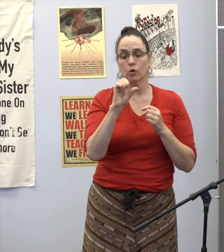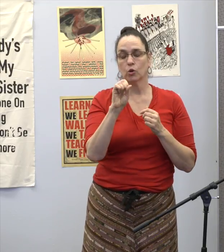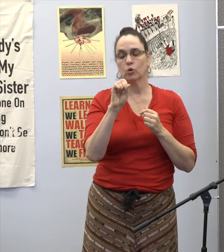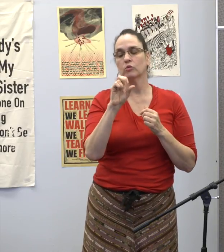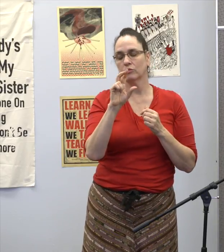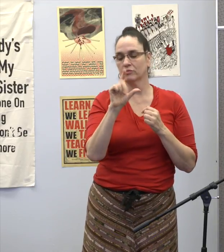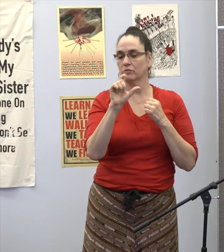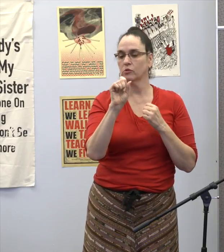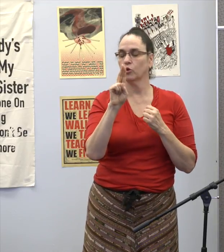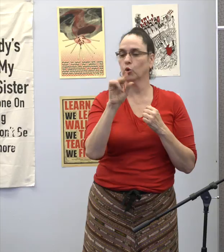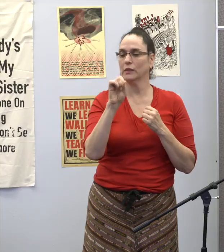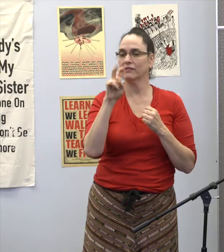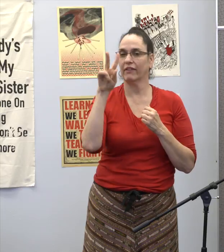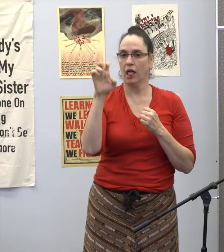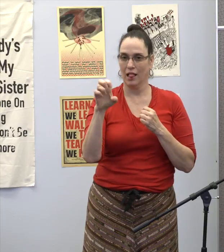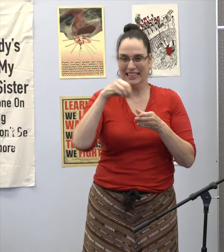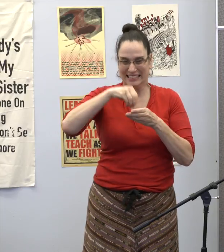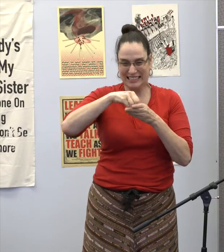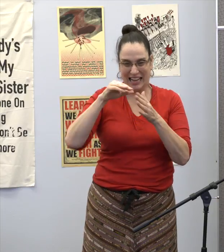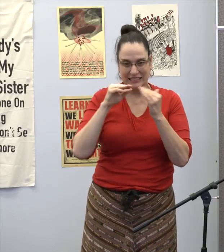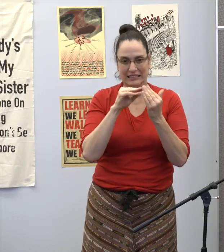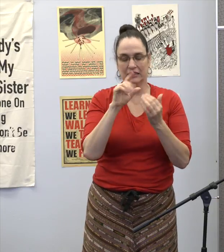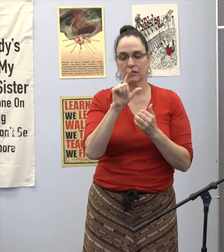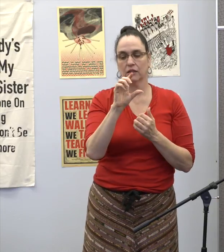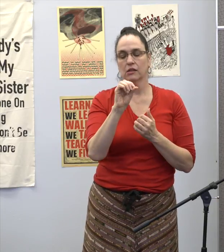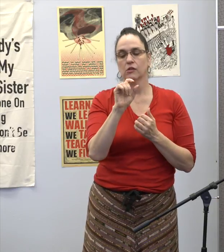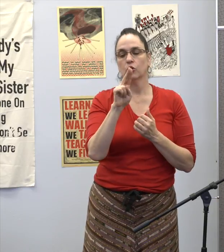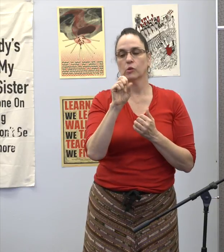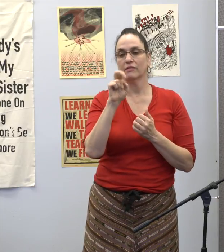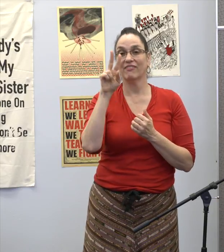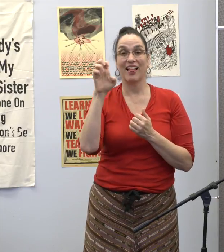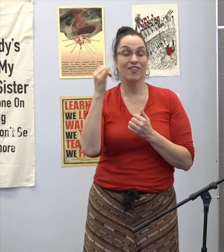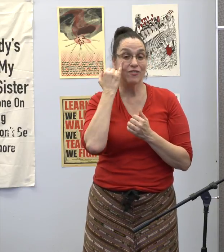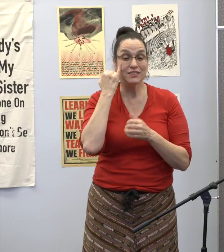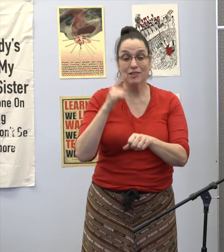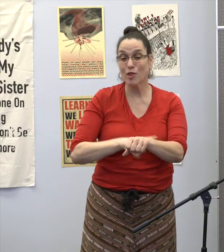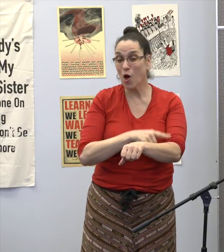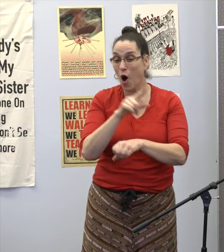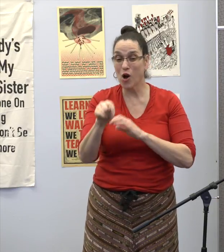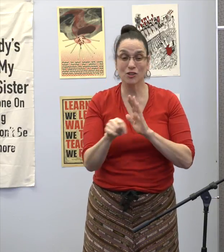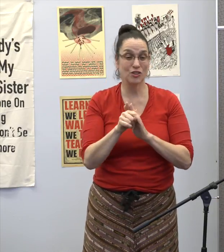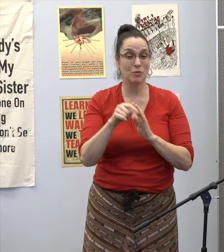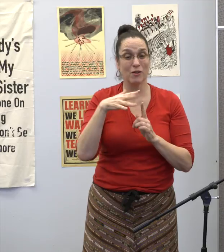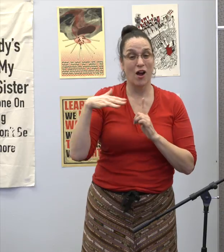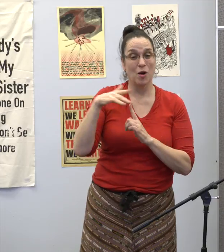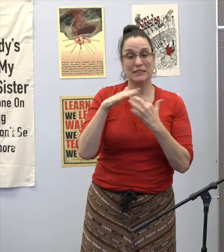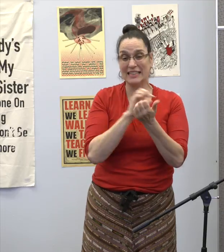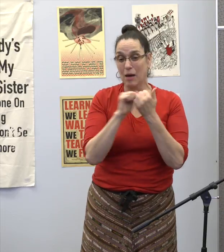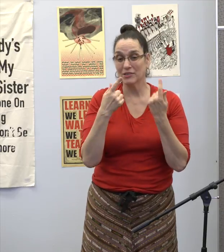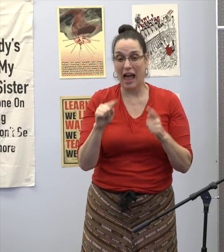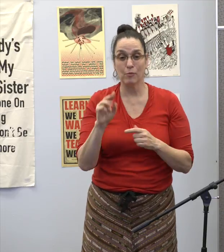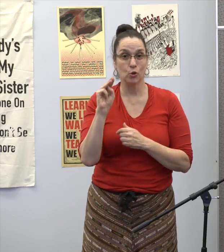inside of the city of Louisville. Or whether it's the long-term environmental damage that has gone on in New